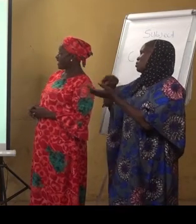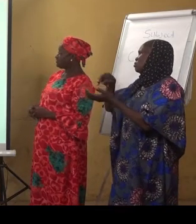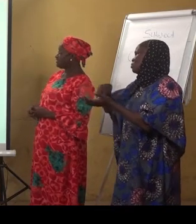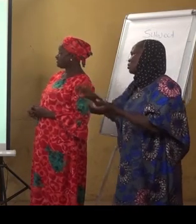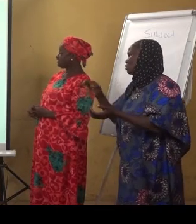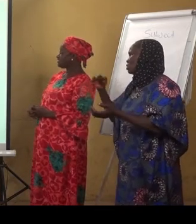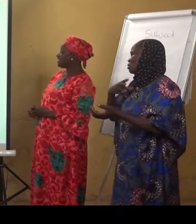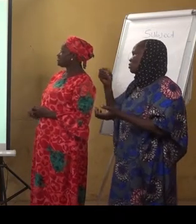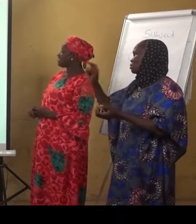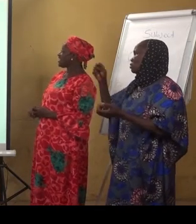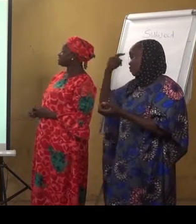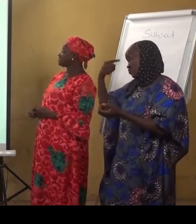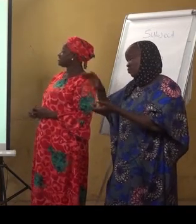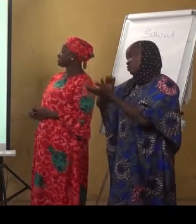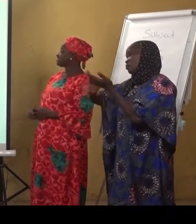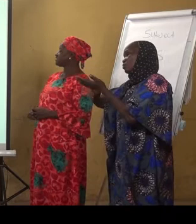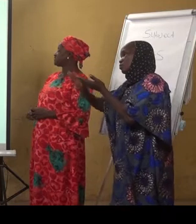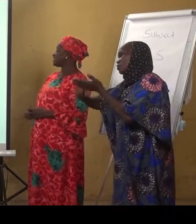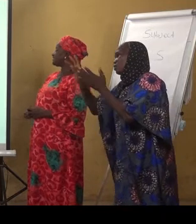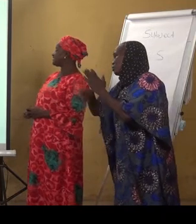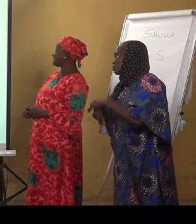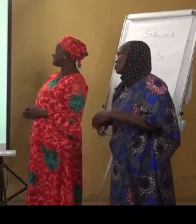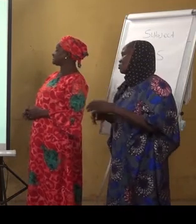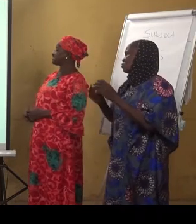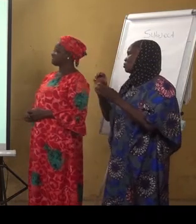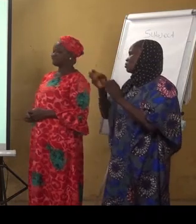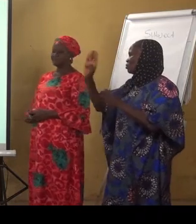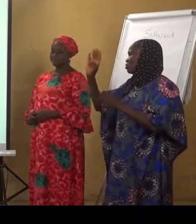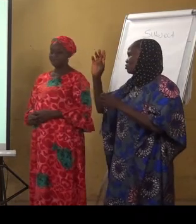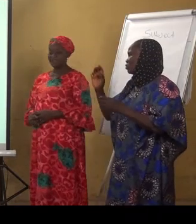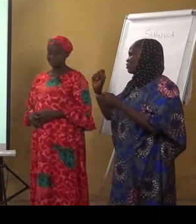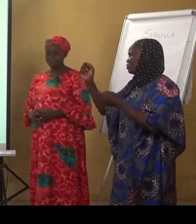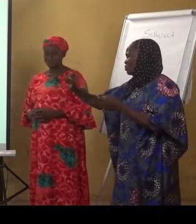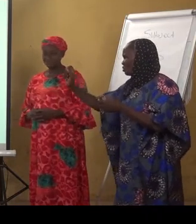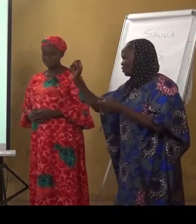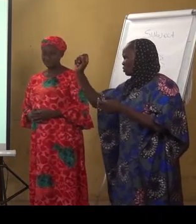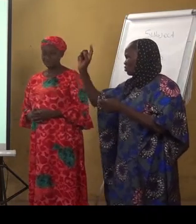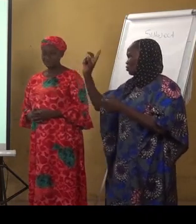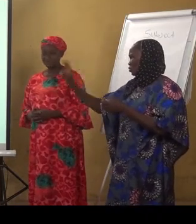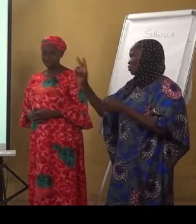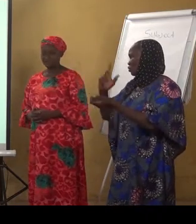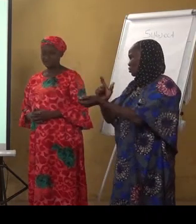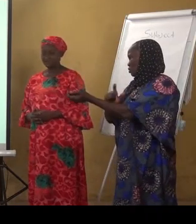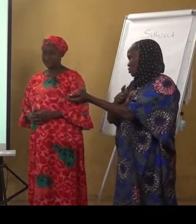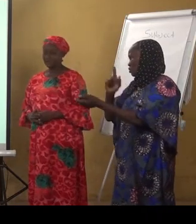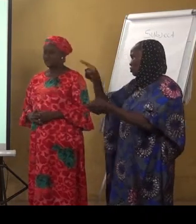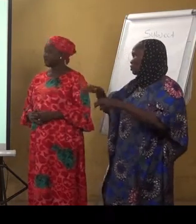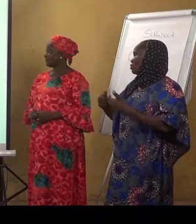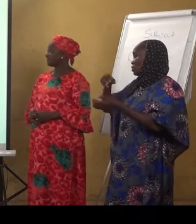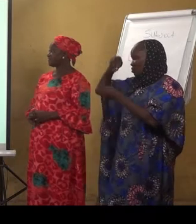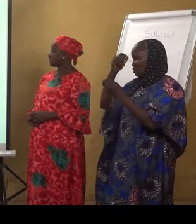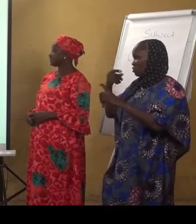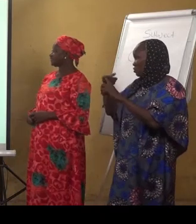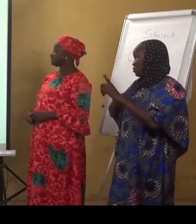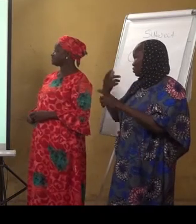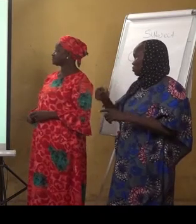Question 1B, write two lessons you have learned from the episode. And of course, I know you